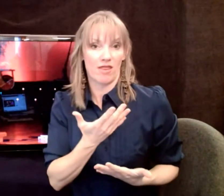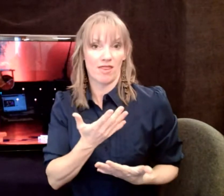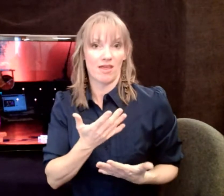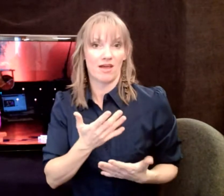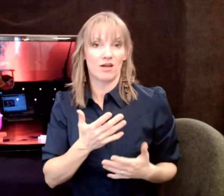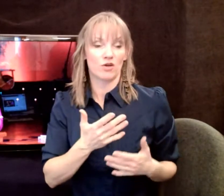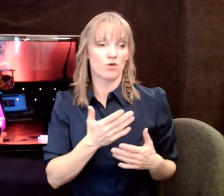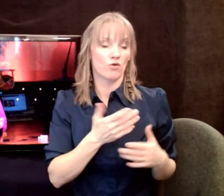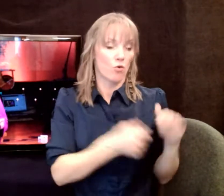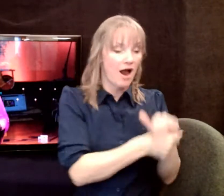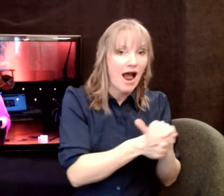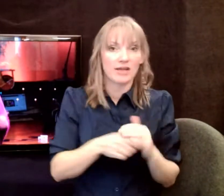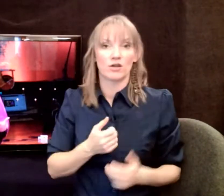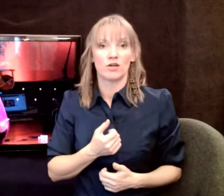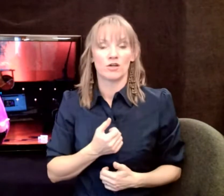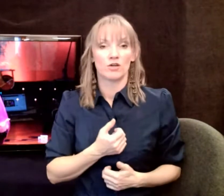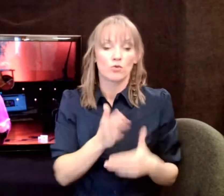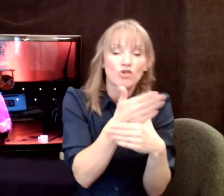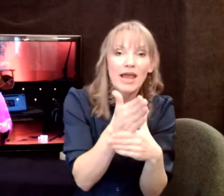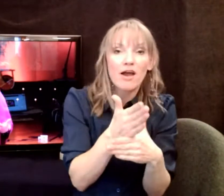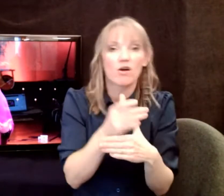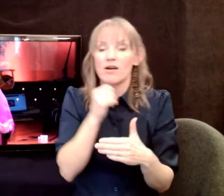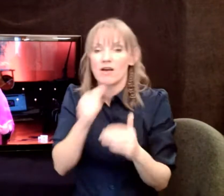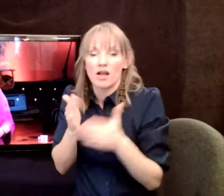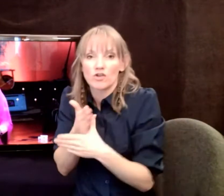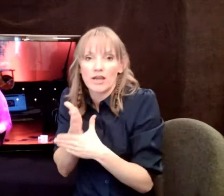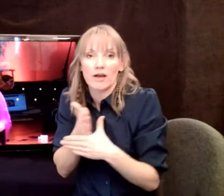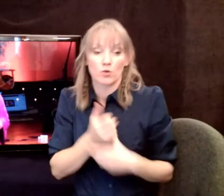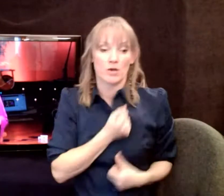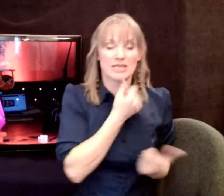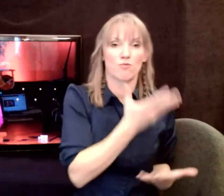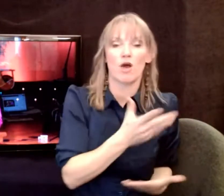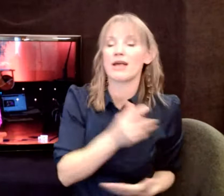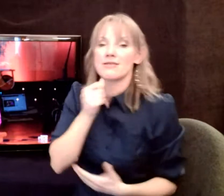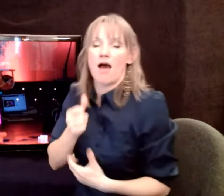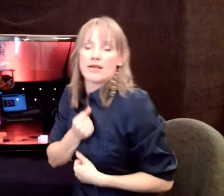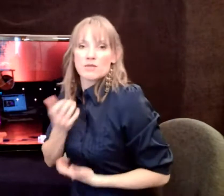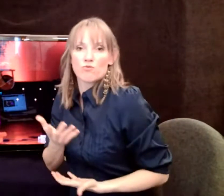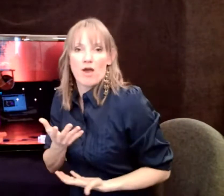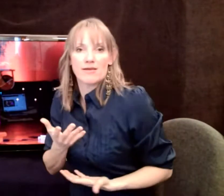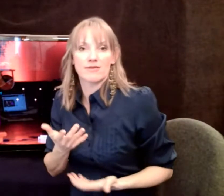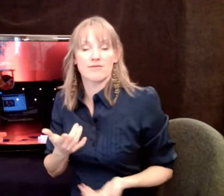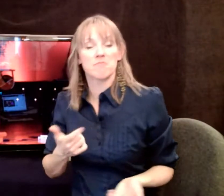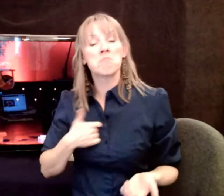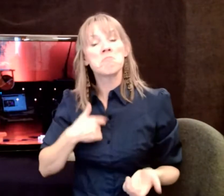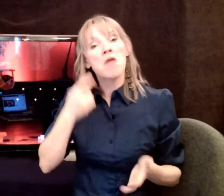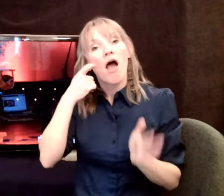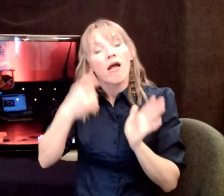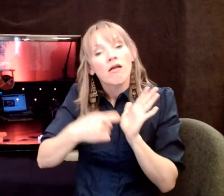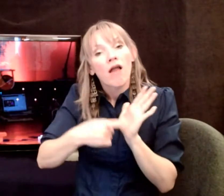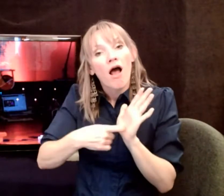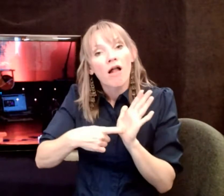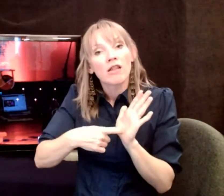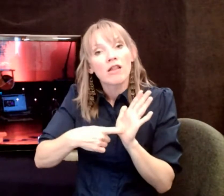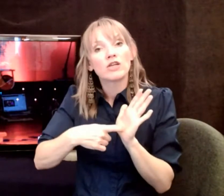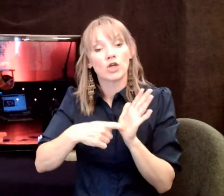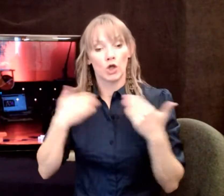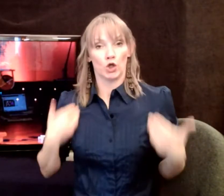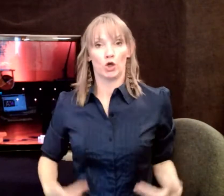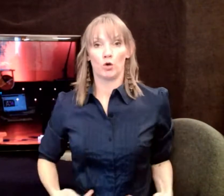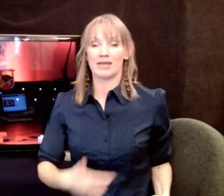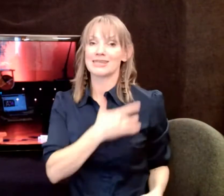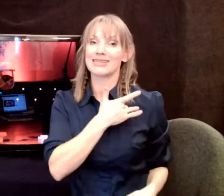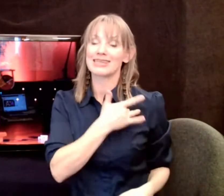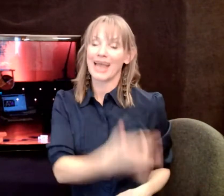to express them, not to express them. Now, I can also acknowledge that humans tend